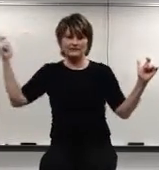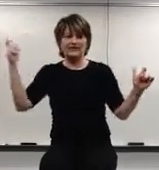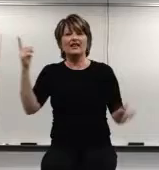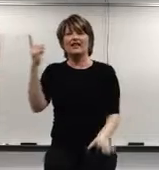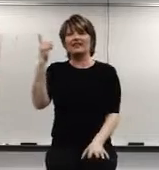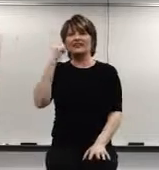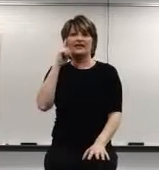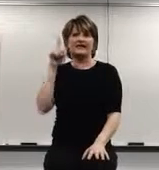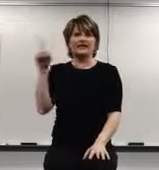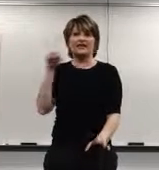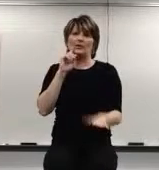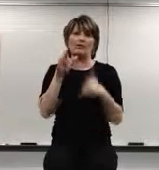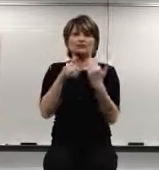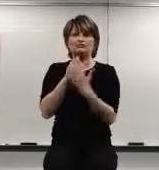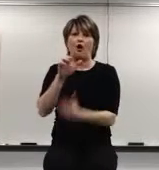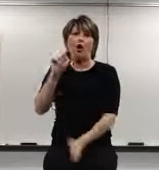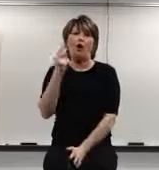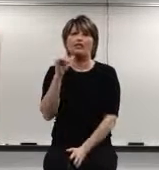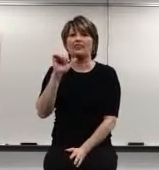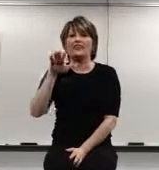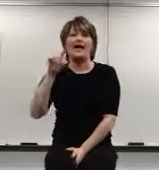and started working, and he had a really big head.